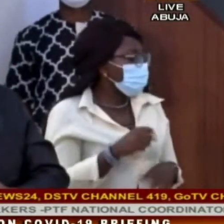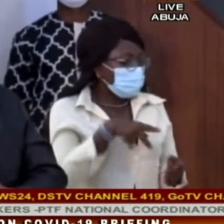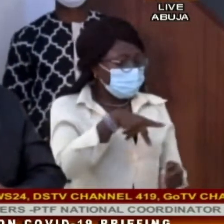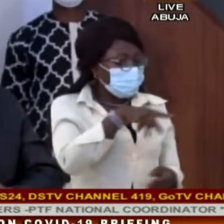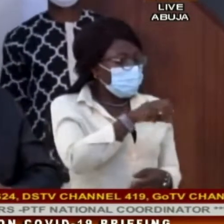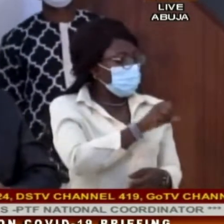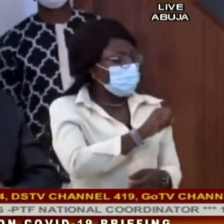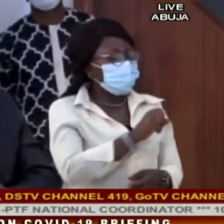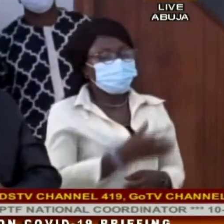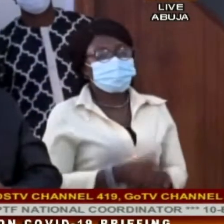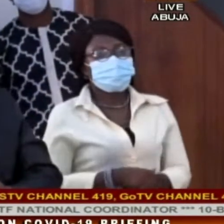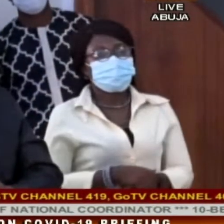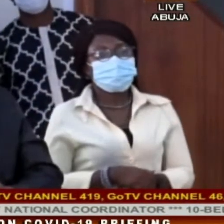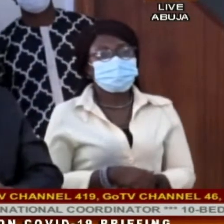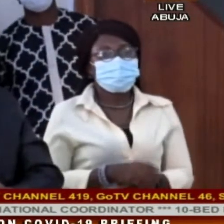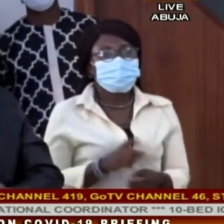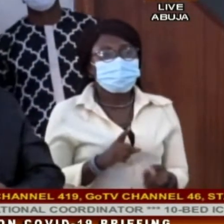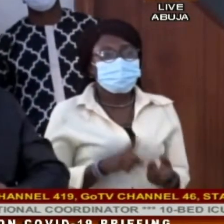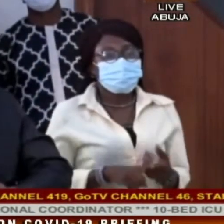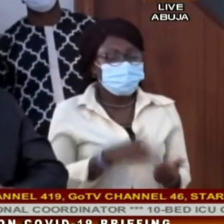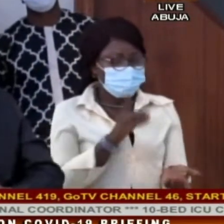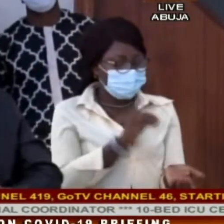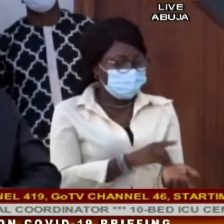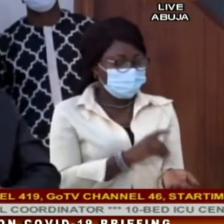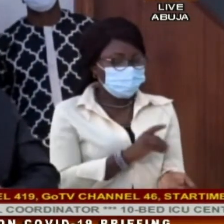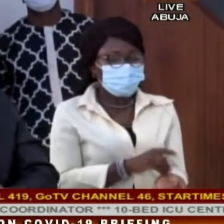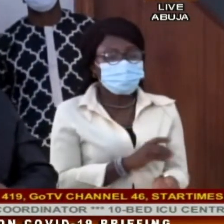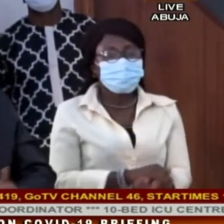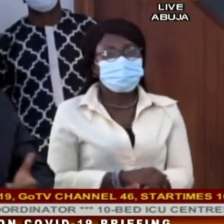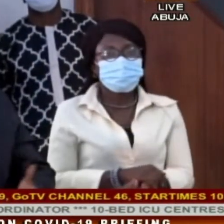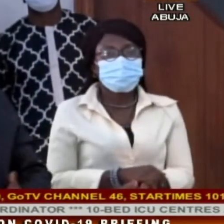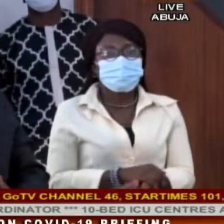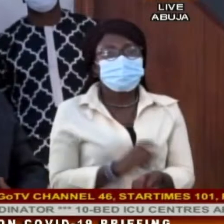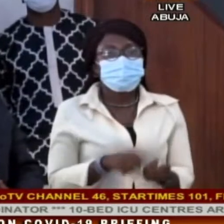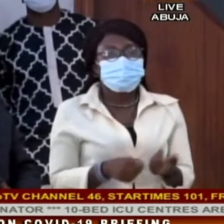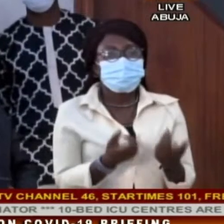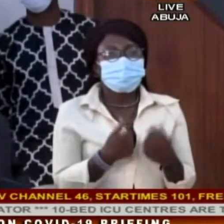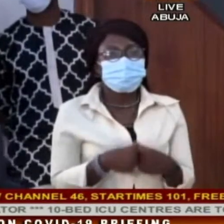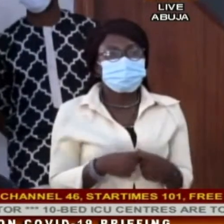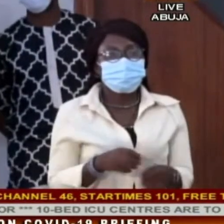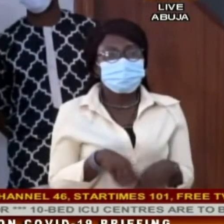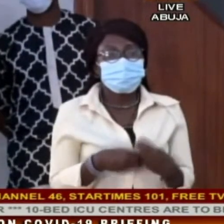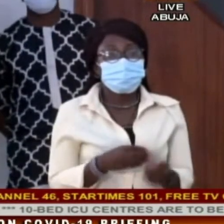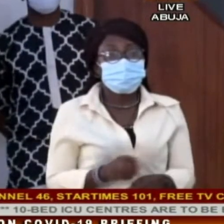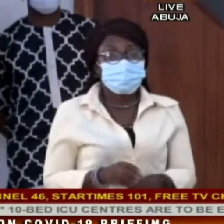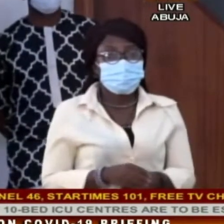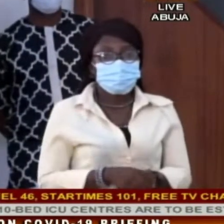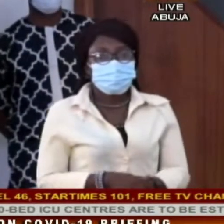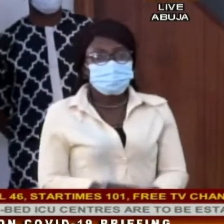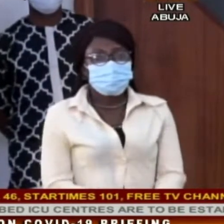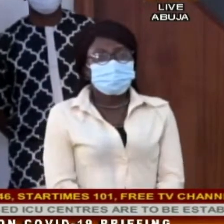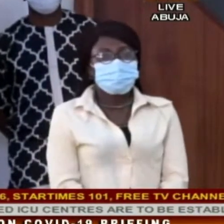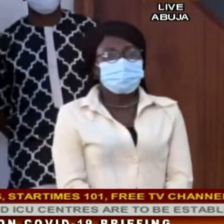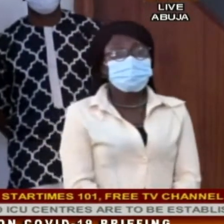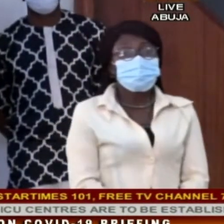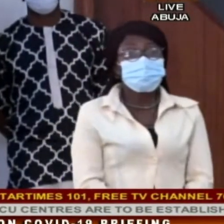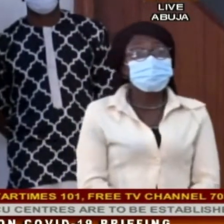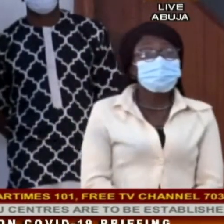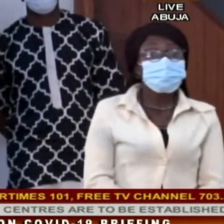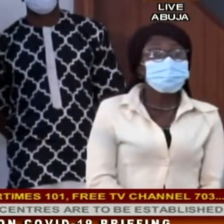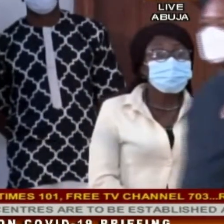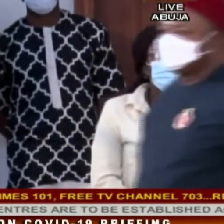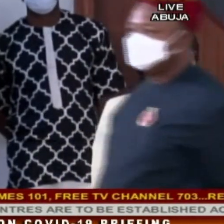an example to tell you that I wanted to go home for Christmas, I couldn't. I wanted to go home for New Year, I couldn't. I believe I have a duty